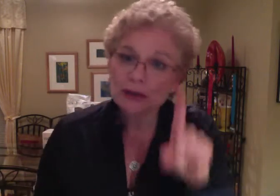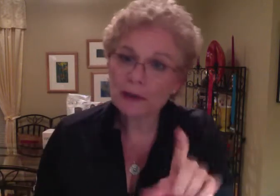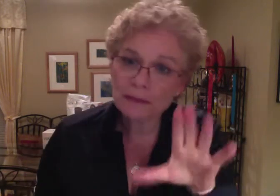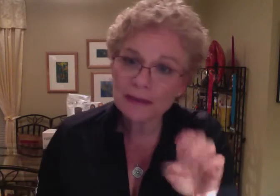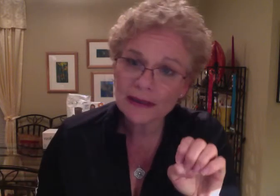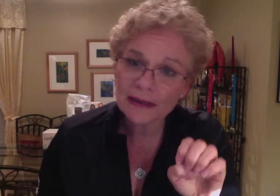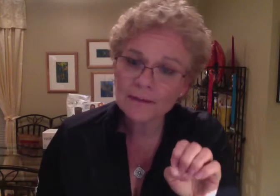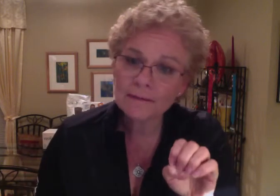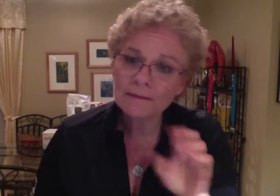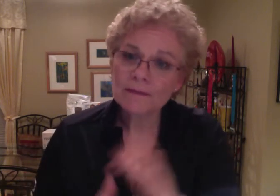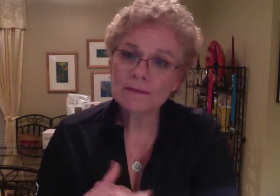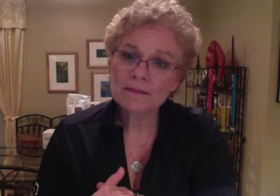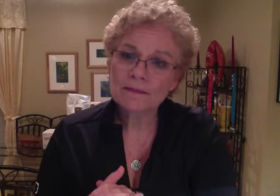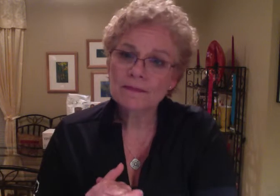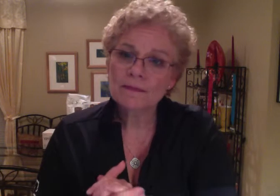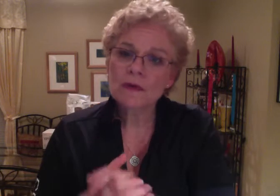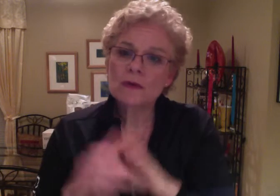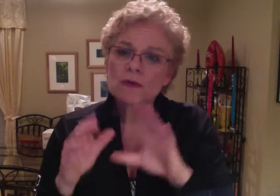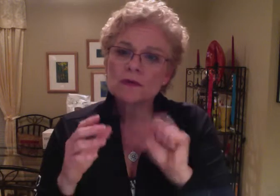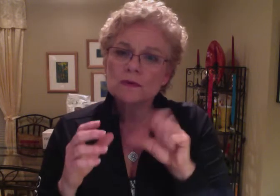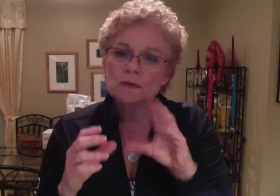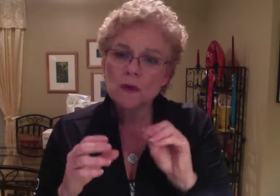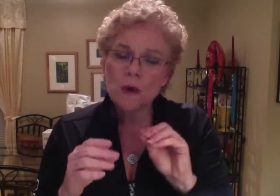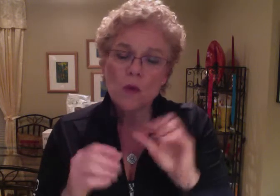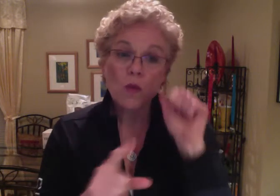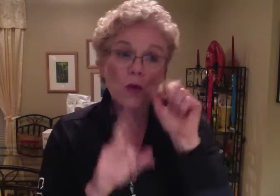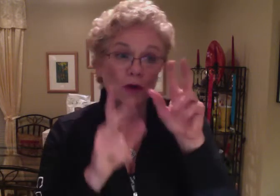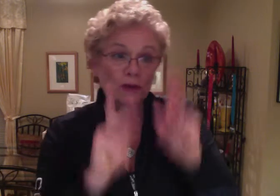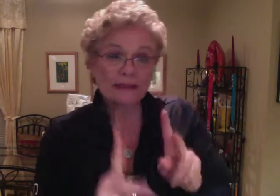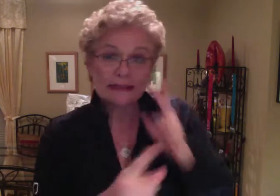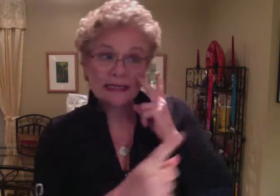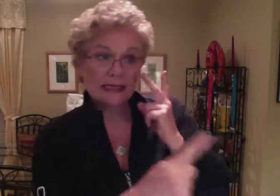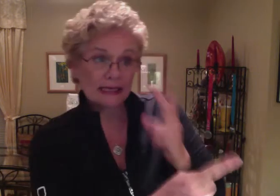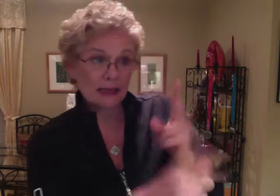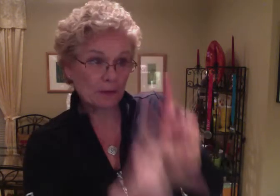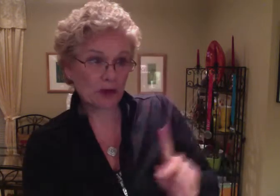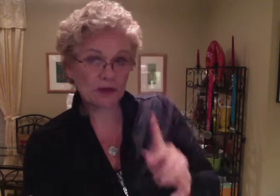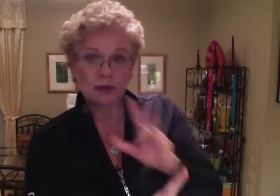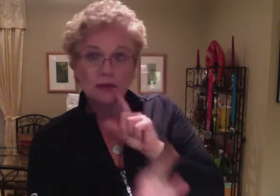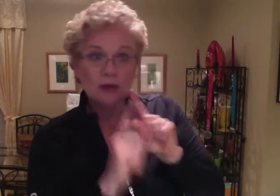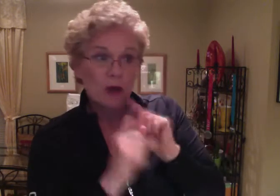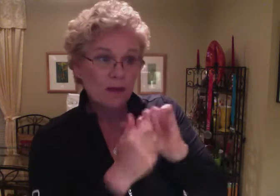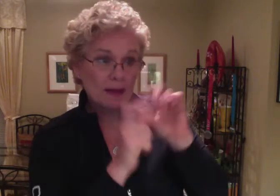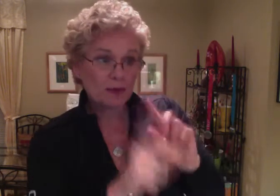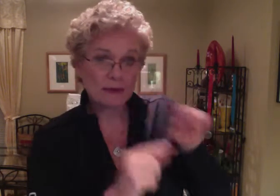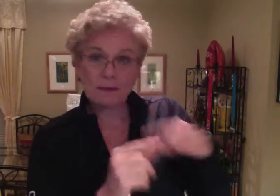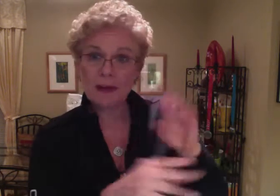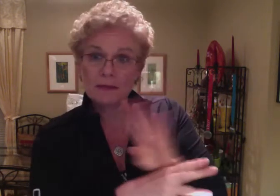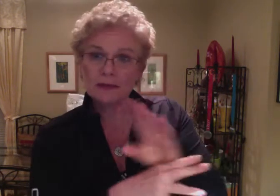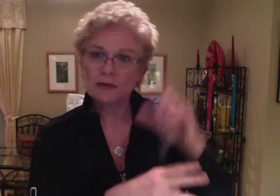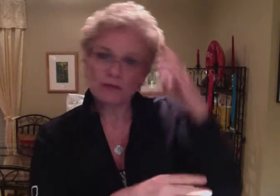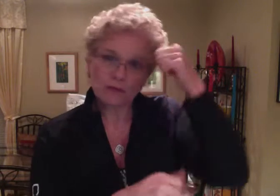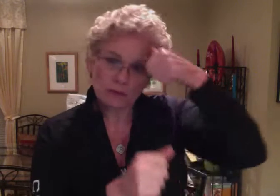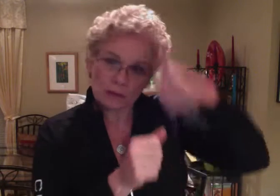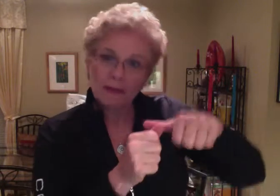that on every face of every person you talk to about this business. You need to validate their response